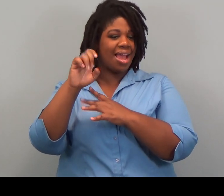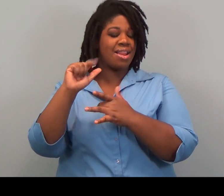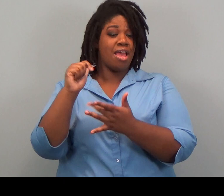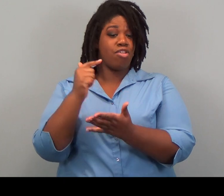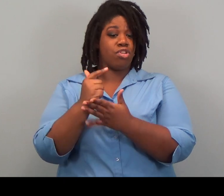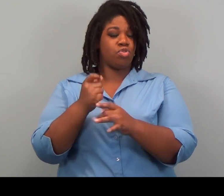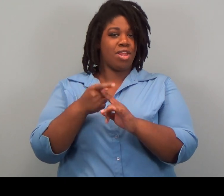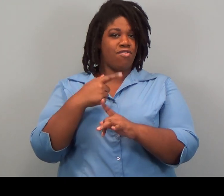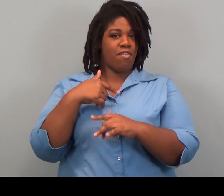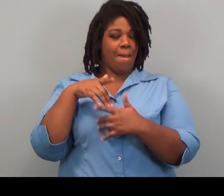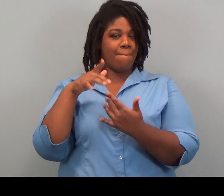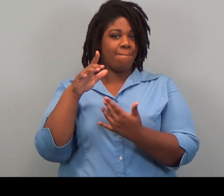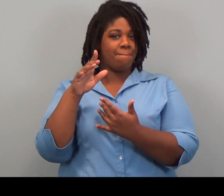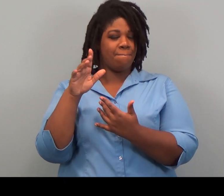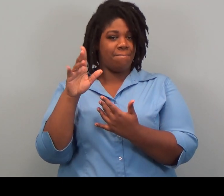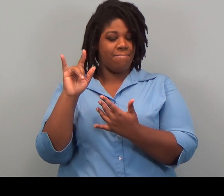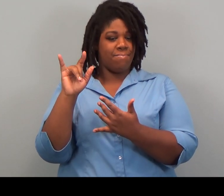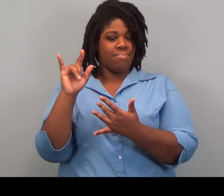Human Service.